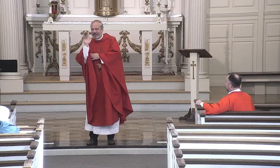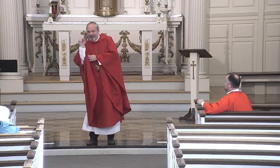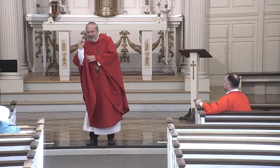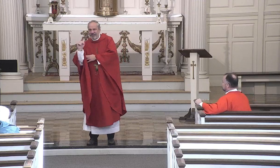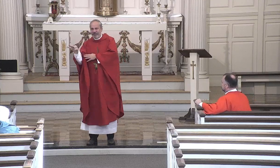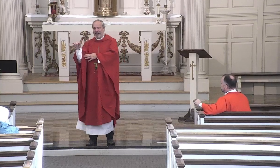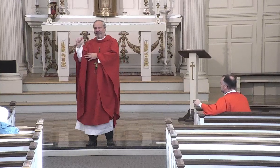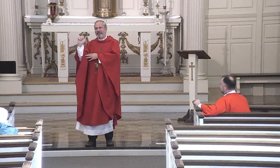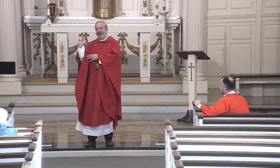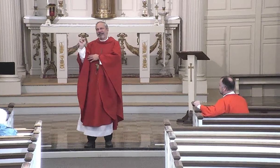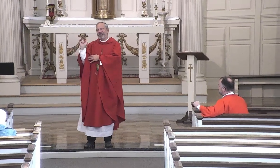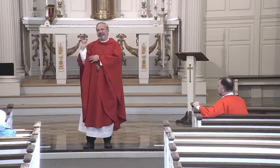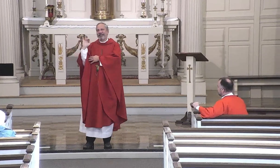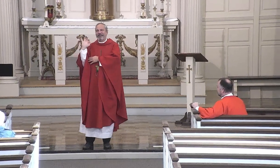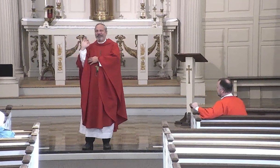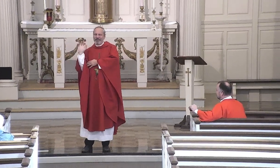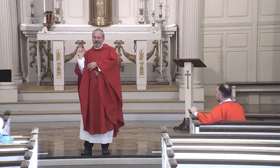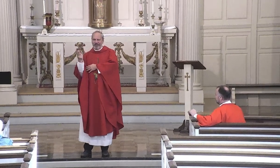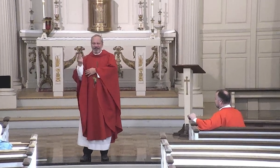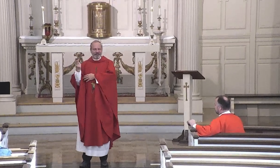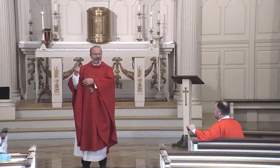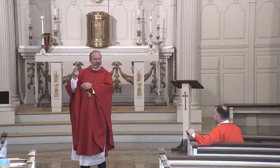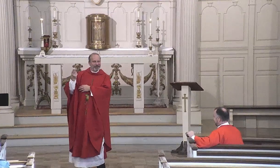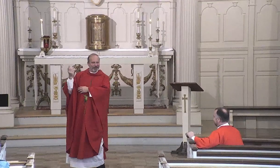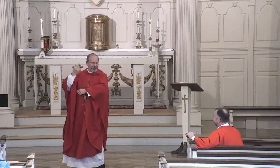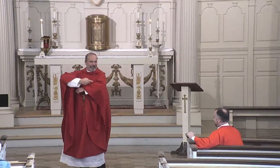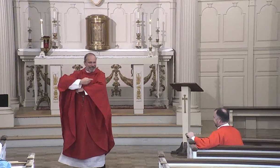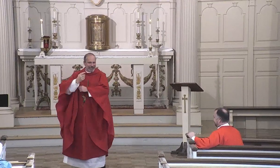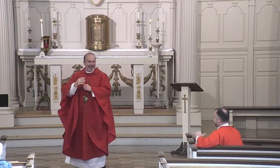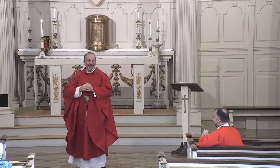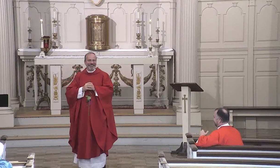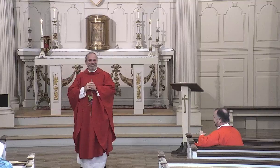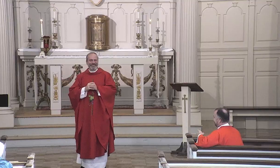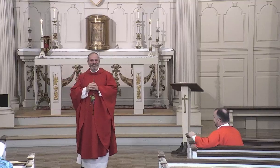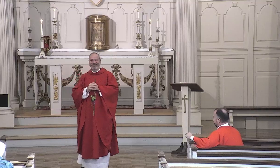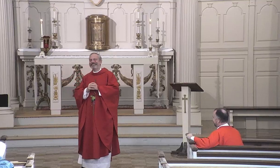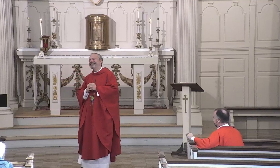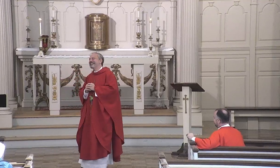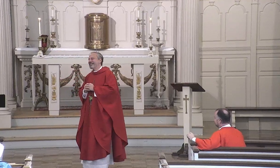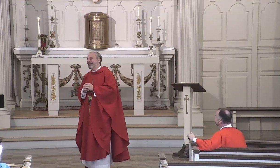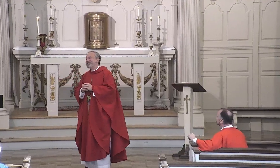Happy Saint Ignatius of Antioch Day.